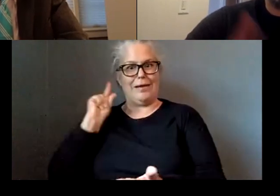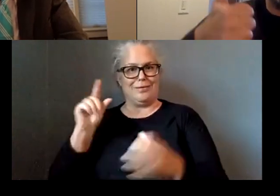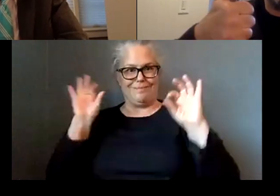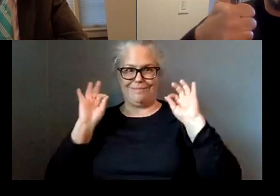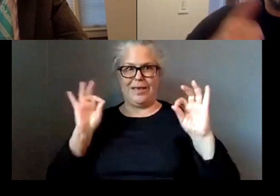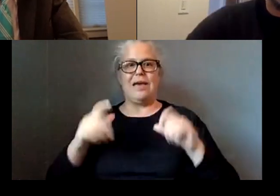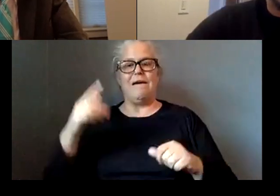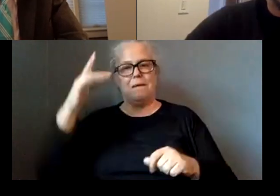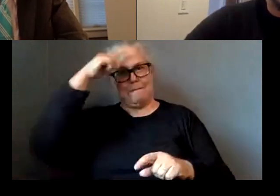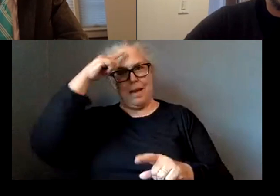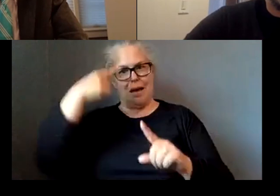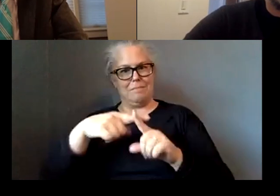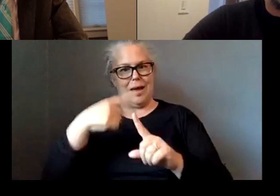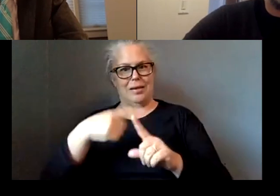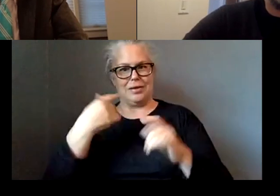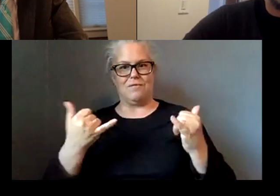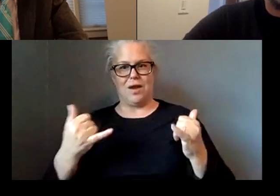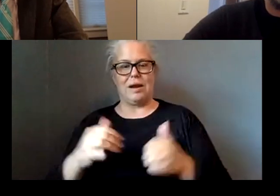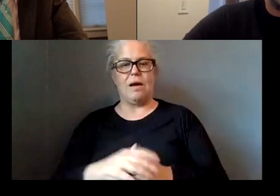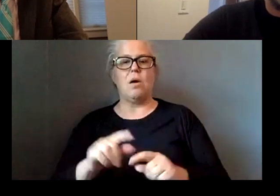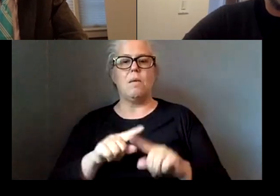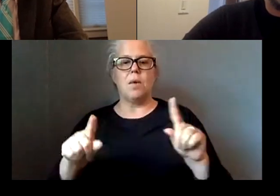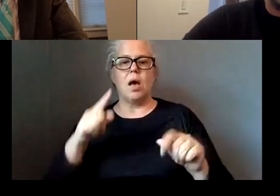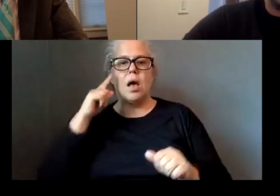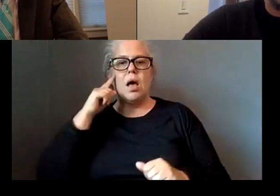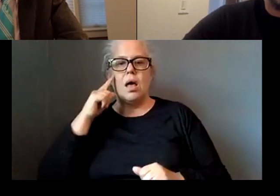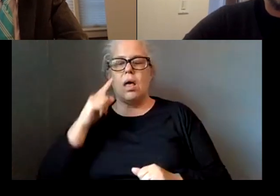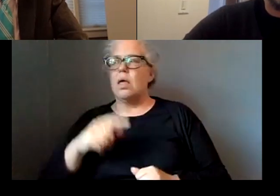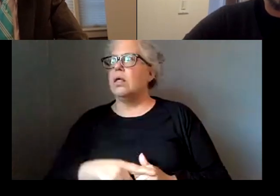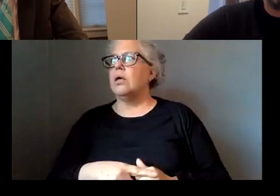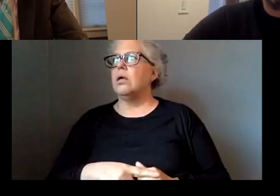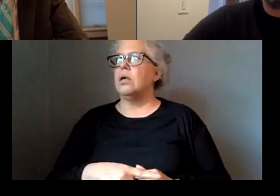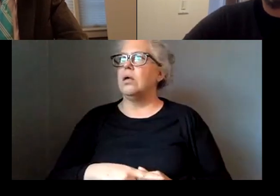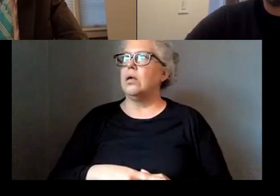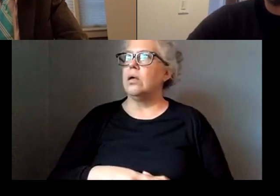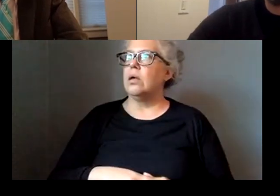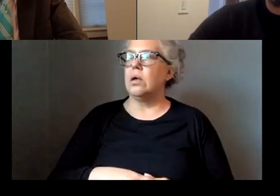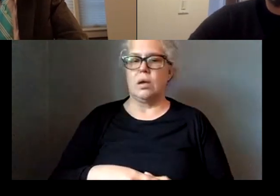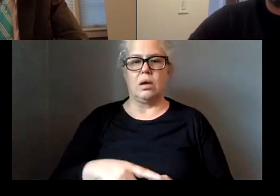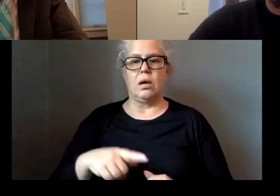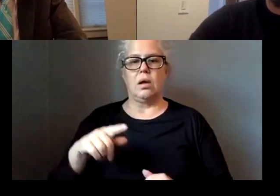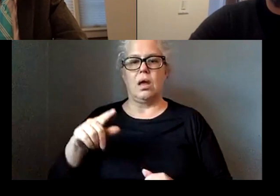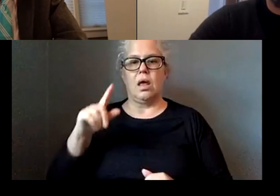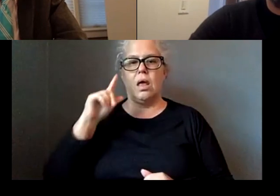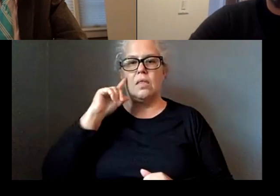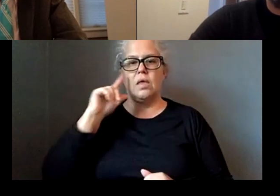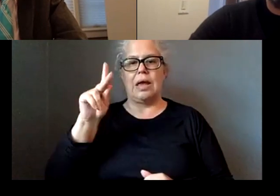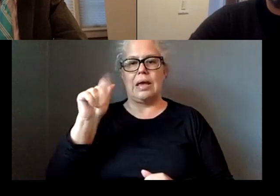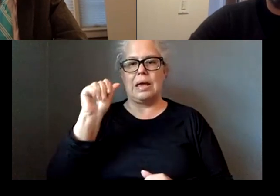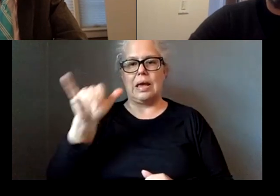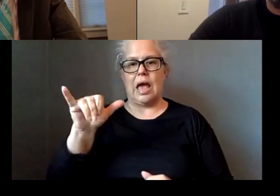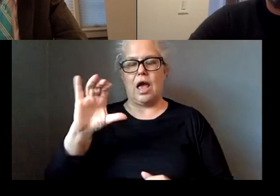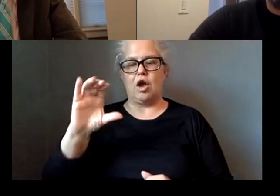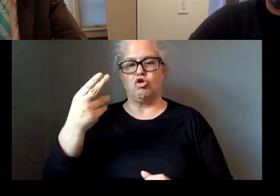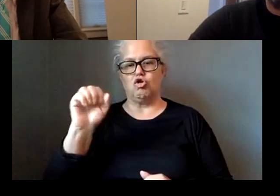moment. But I don't think I would do it. Katie Charles is, I think, superb, and she's going to